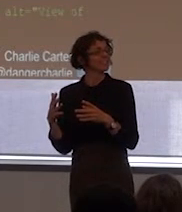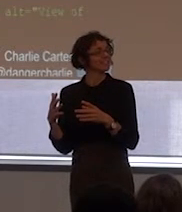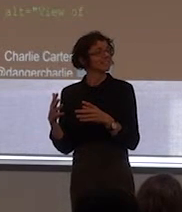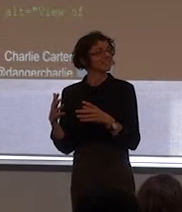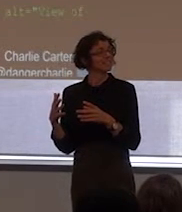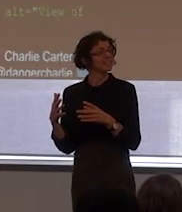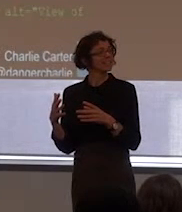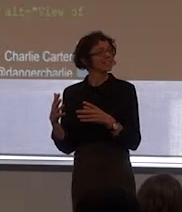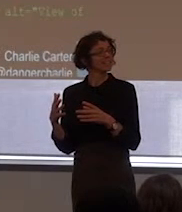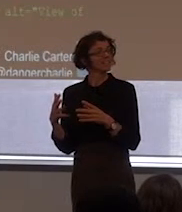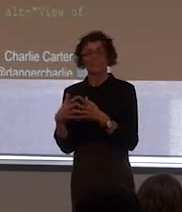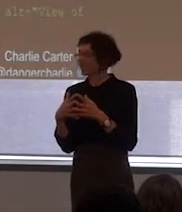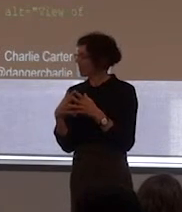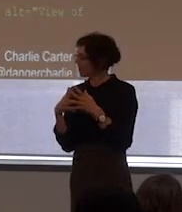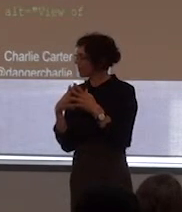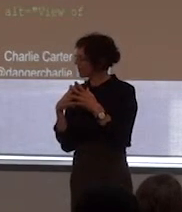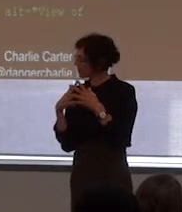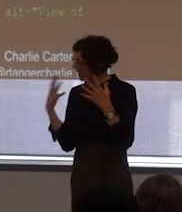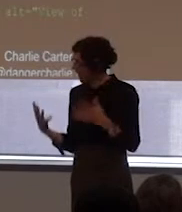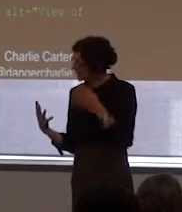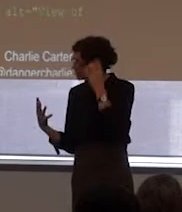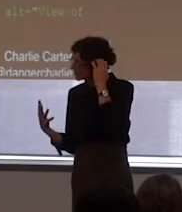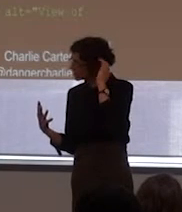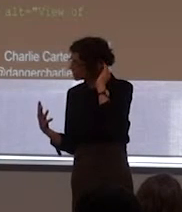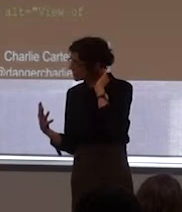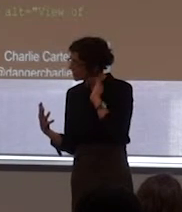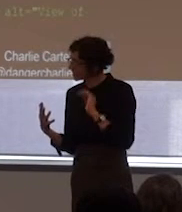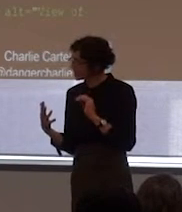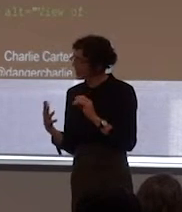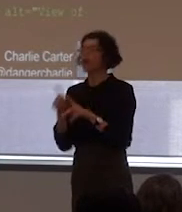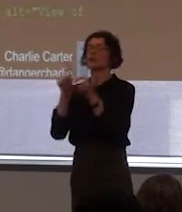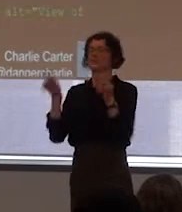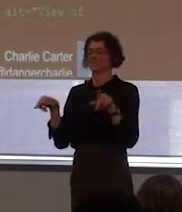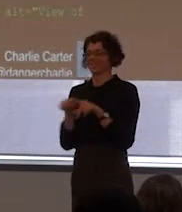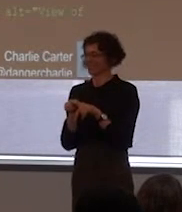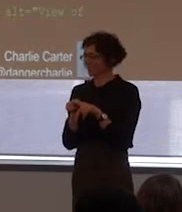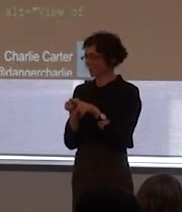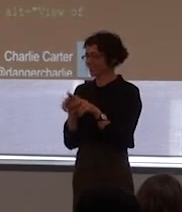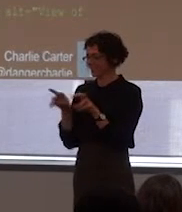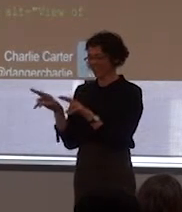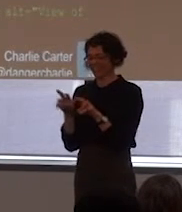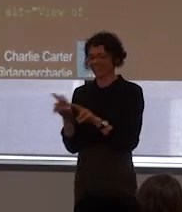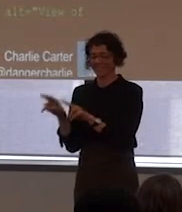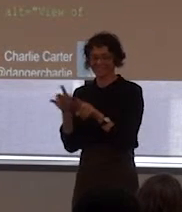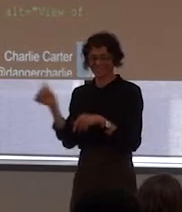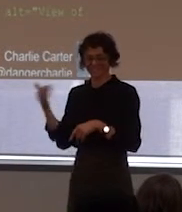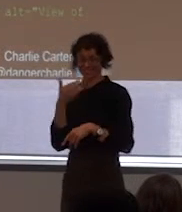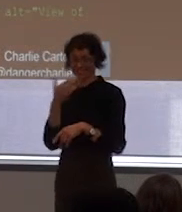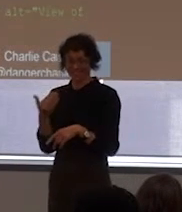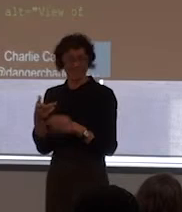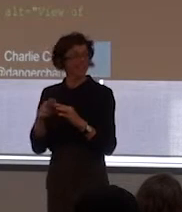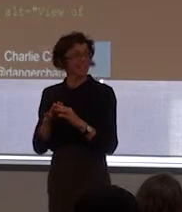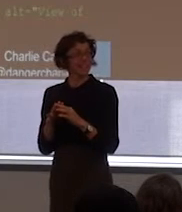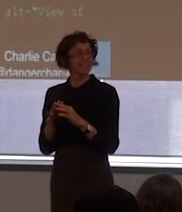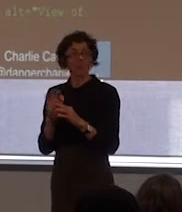or blind user, I guess you could call it. The Google bot crawls the site and looks for text. So if you're not captioning your images, providing